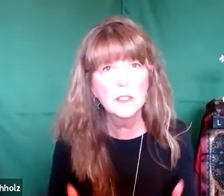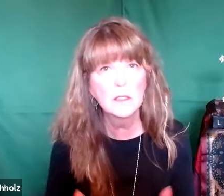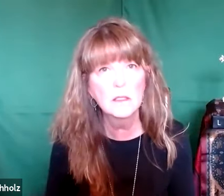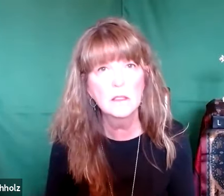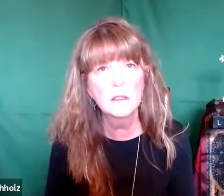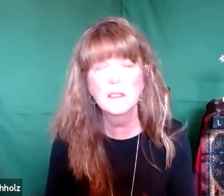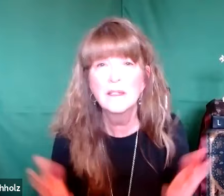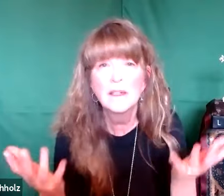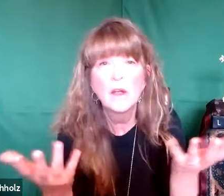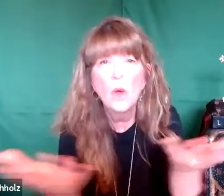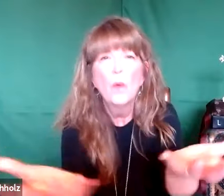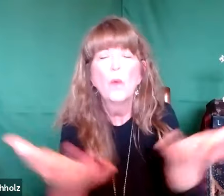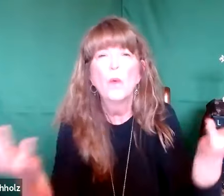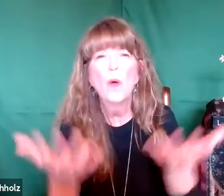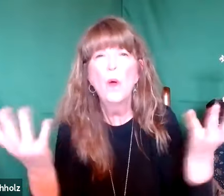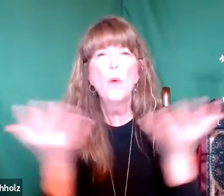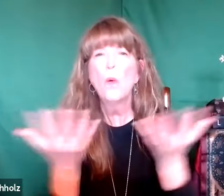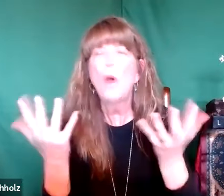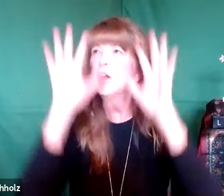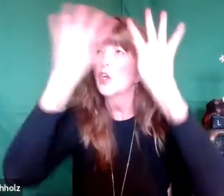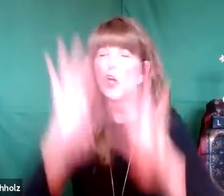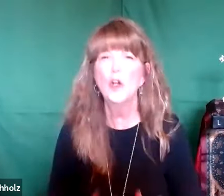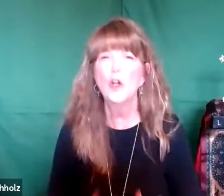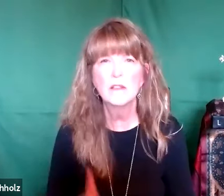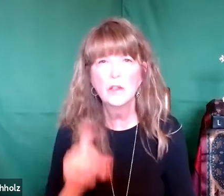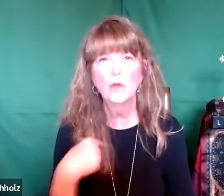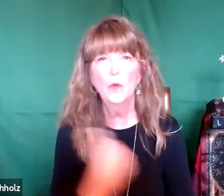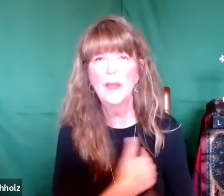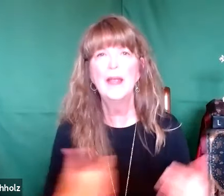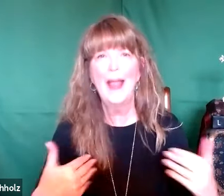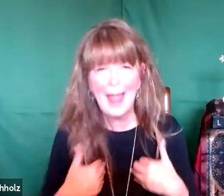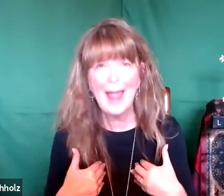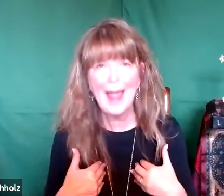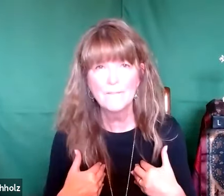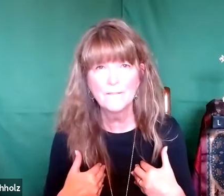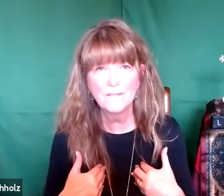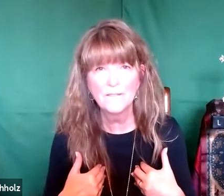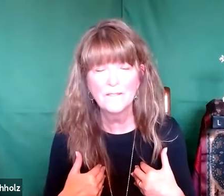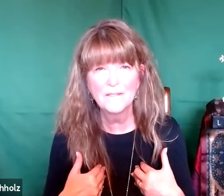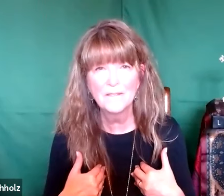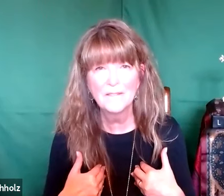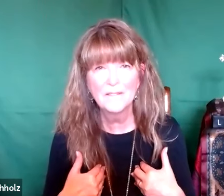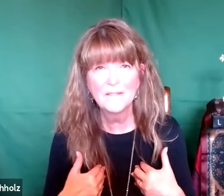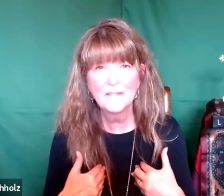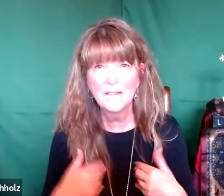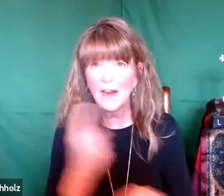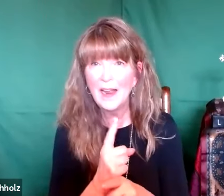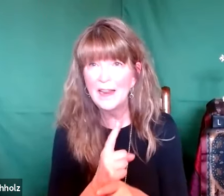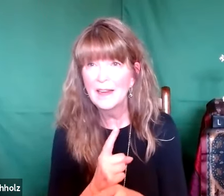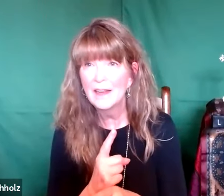What curtains do I have between myself and those from Asian descent? I mean, that's in the news right now. So think about